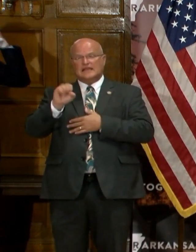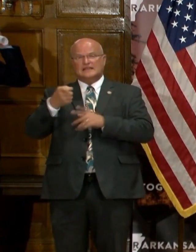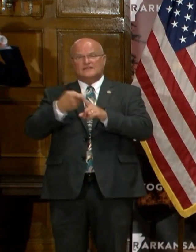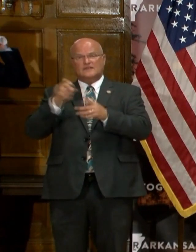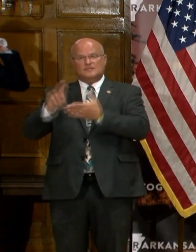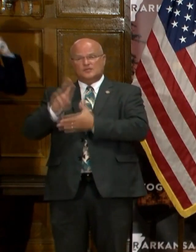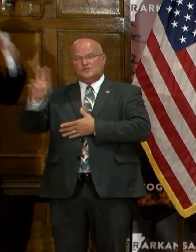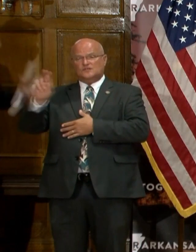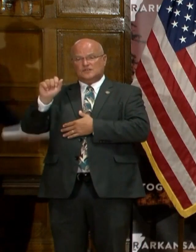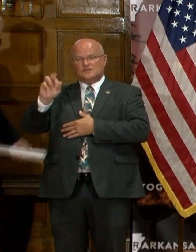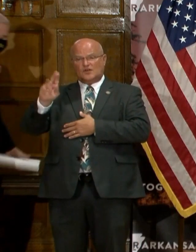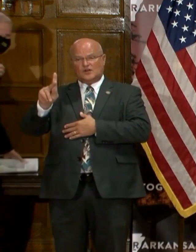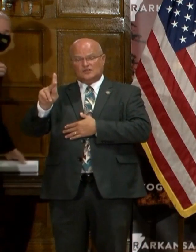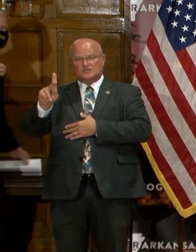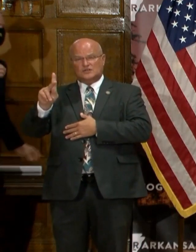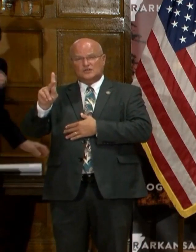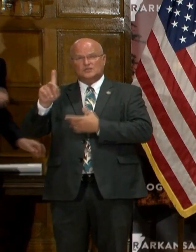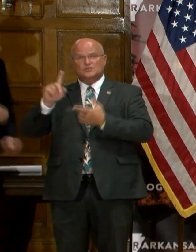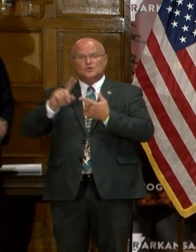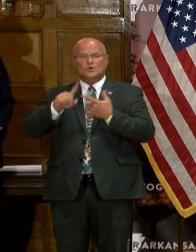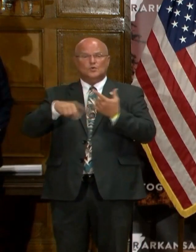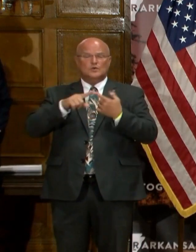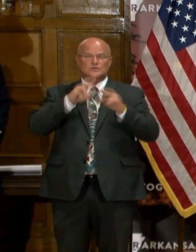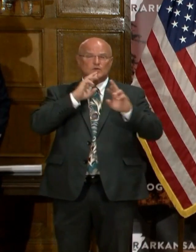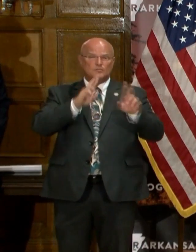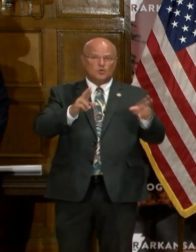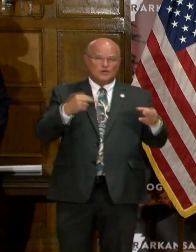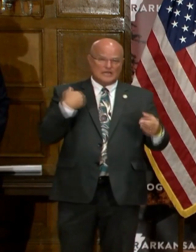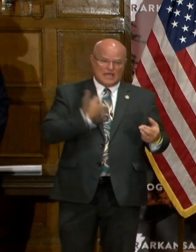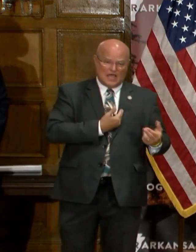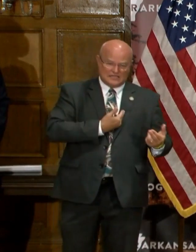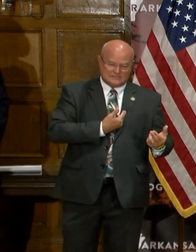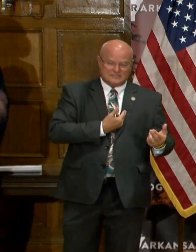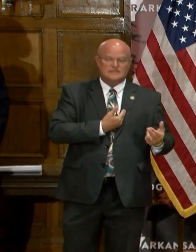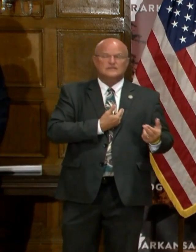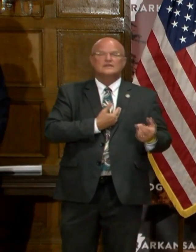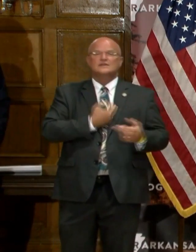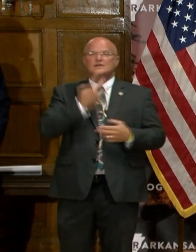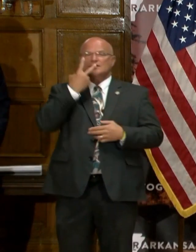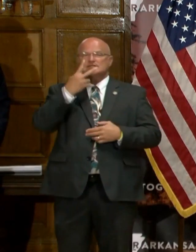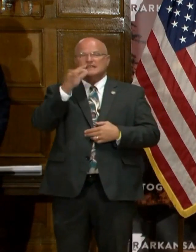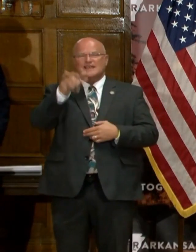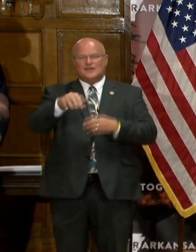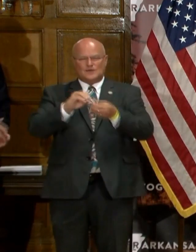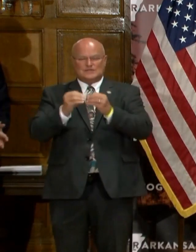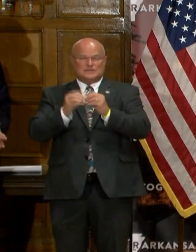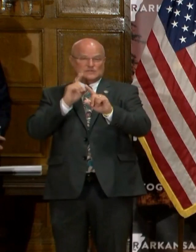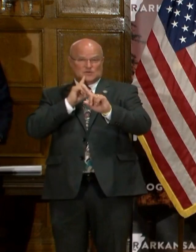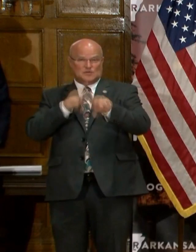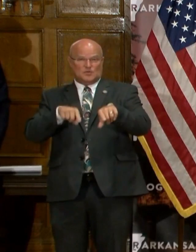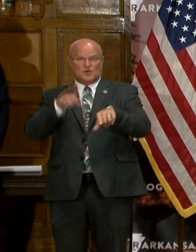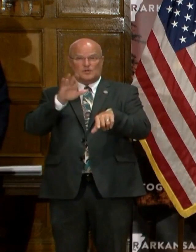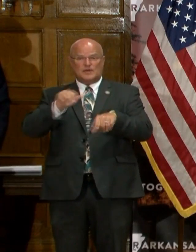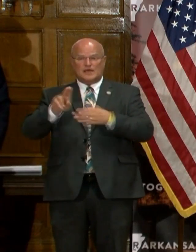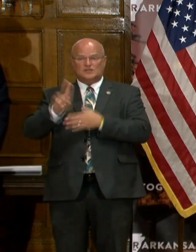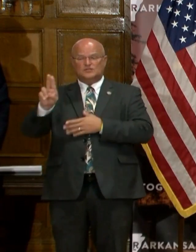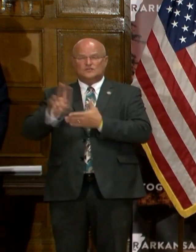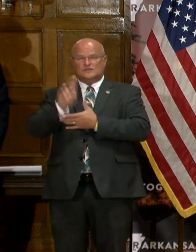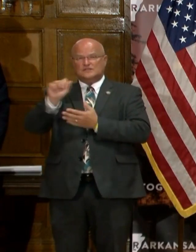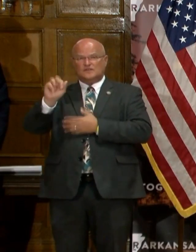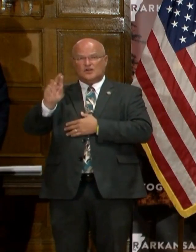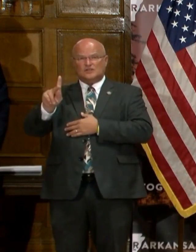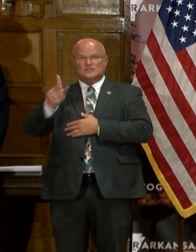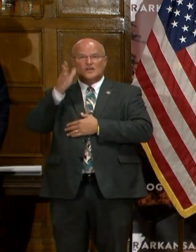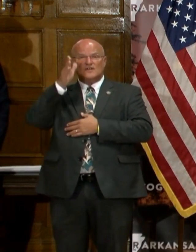from University of Arkansas to when it gets reported to us. So you will see those numbers that are being reported by U of A